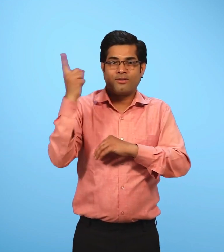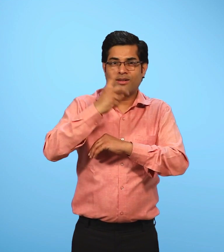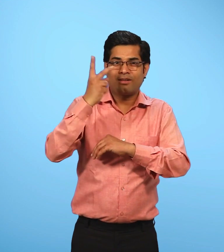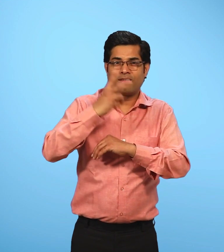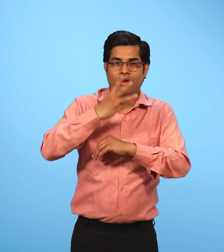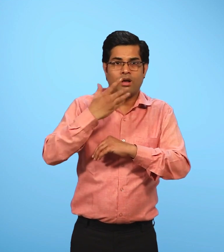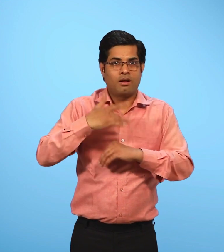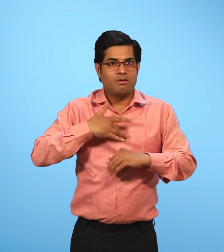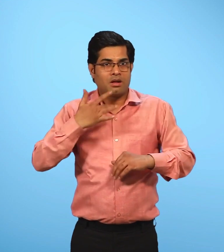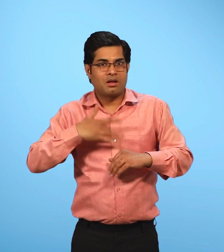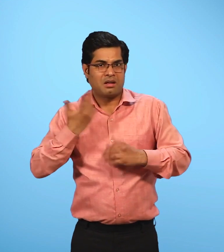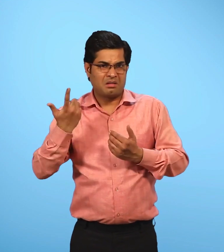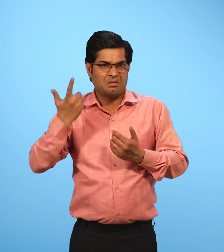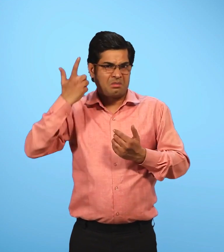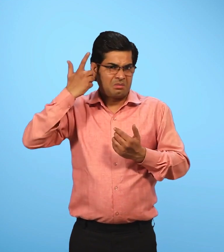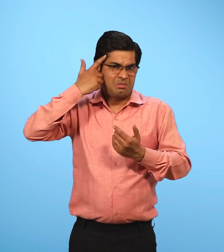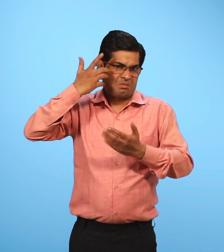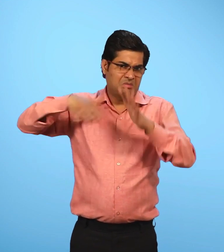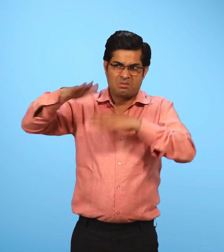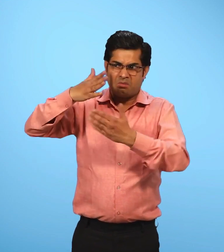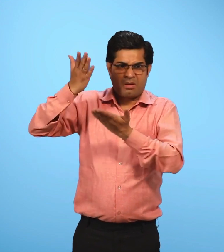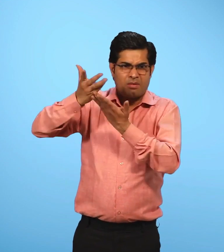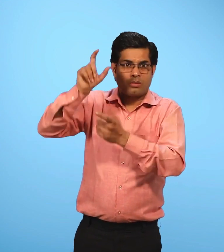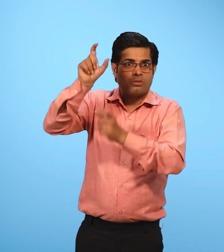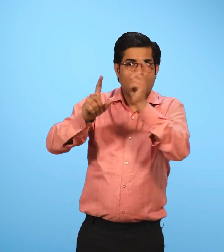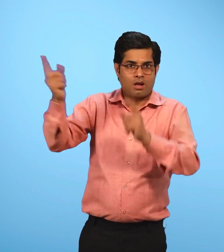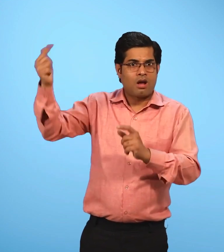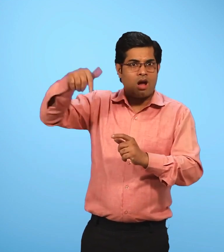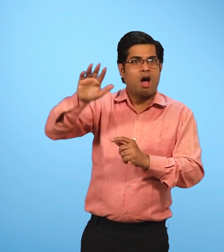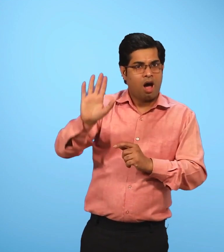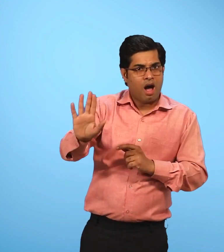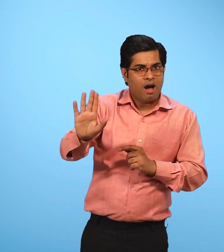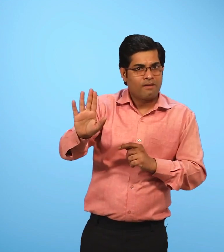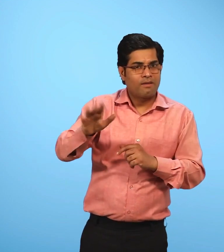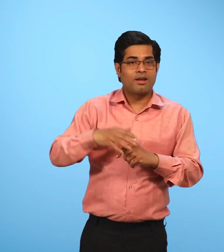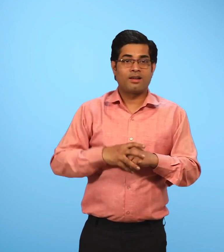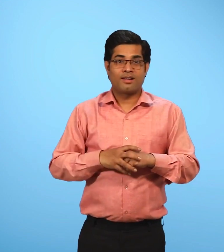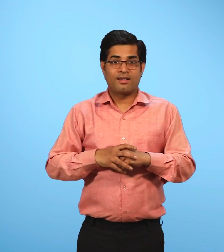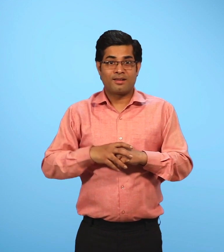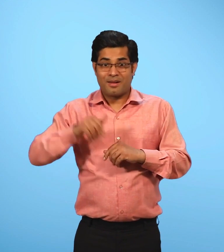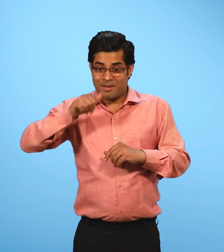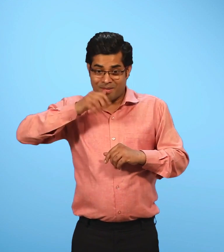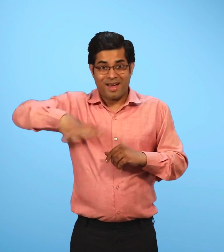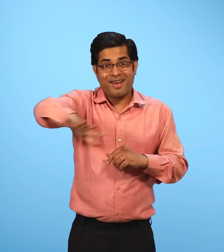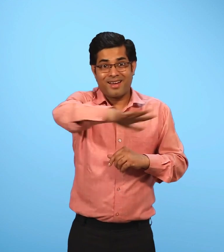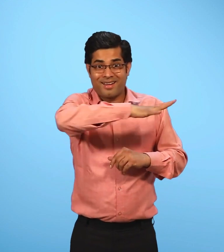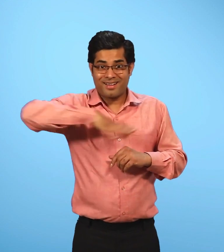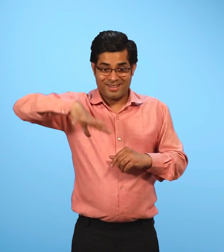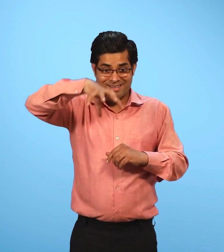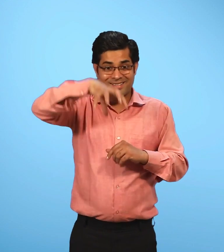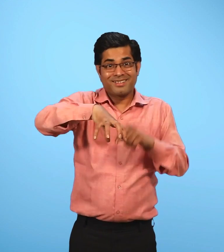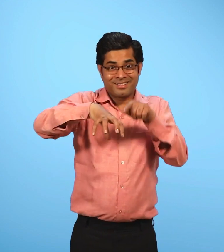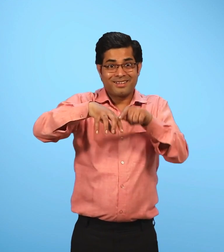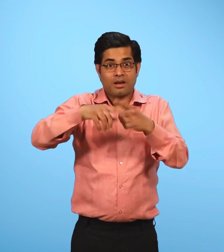My fear returned. I went home again, believing that there was someone